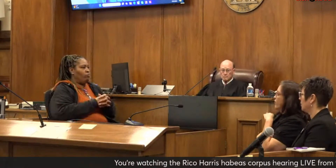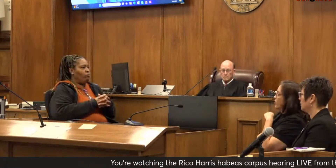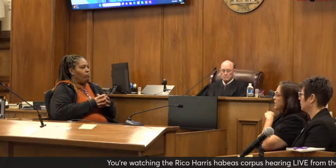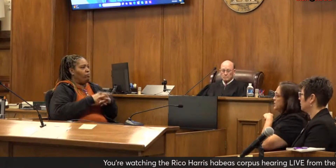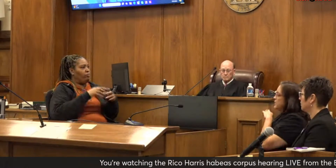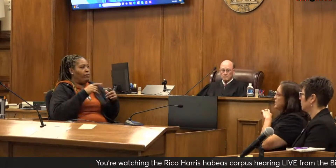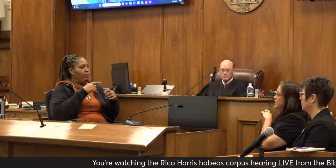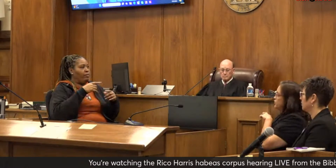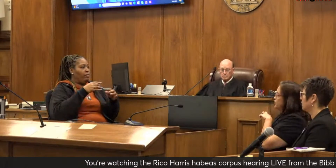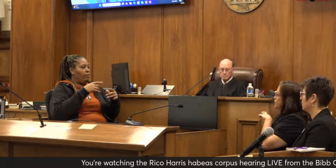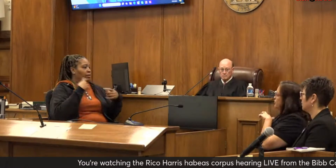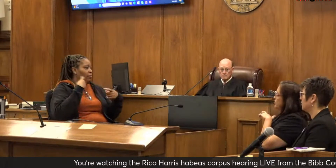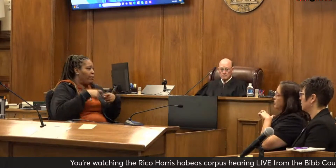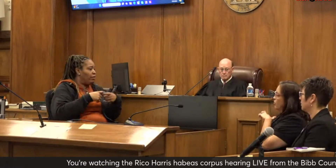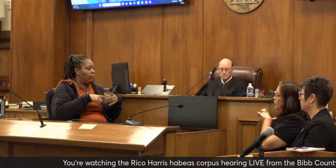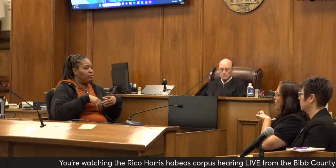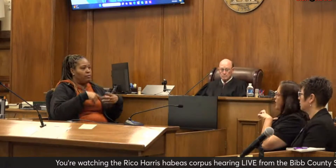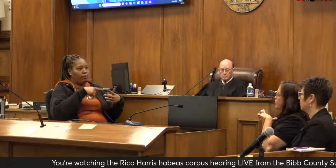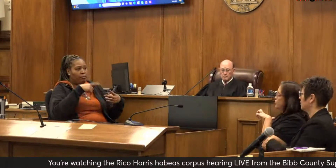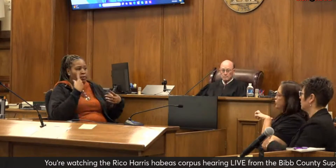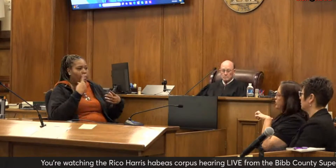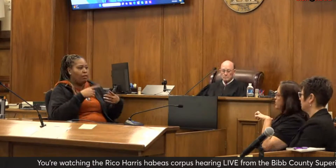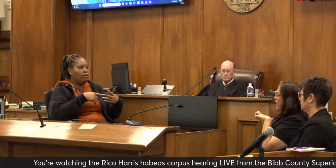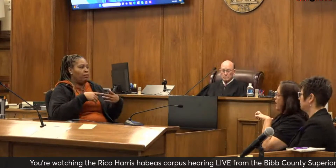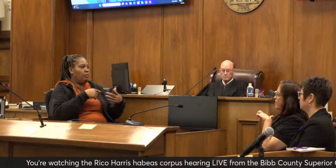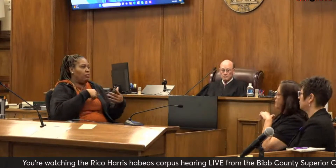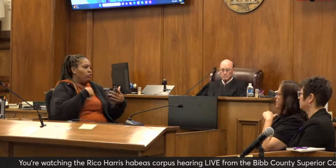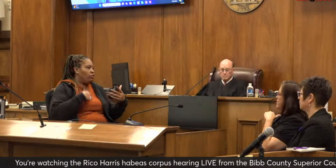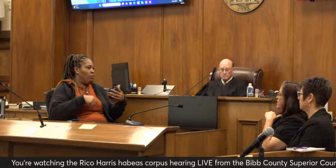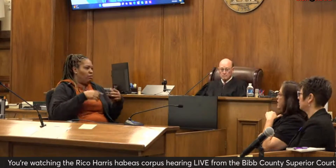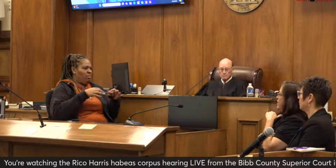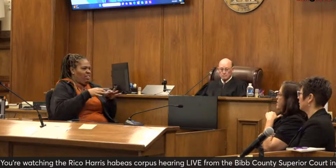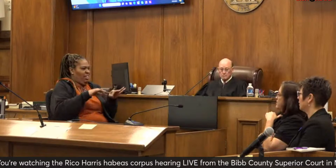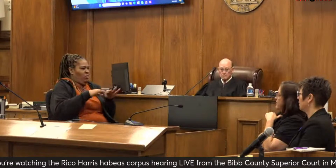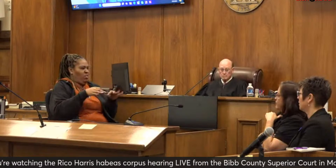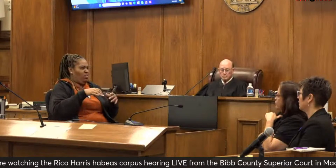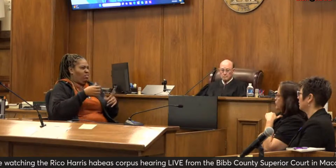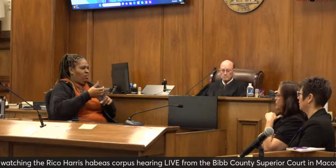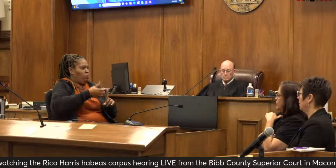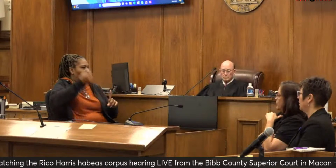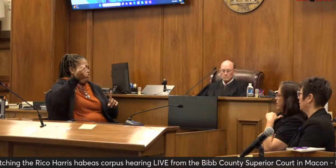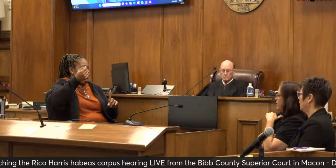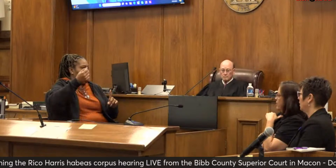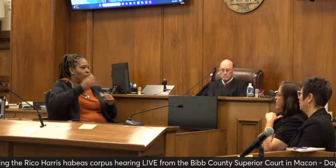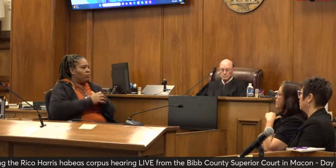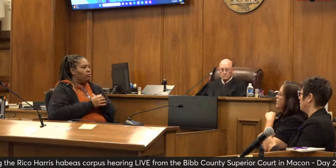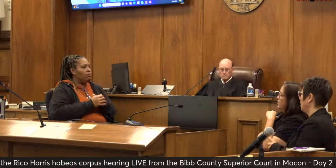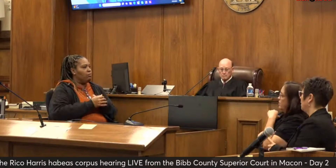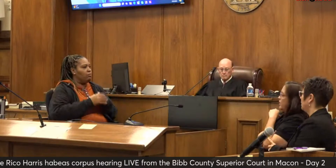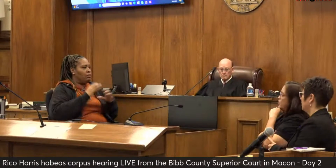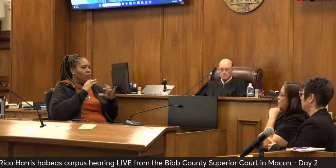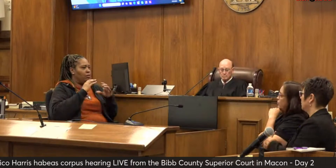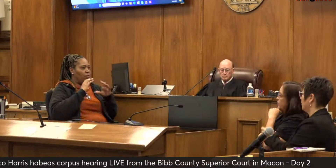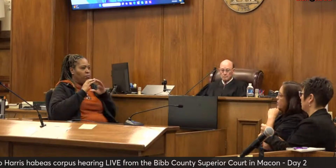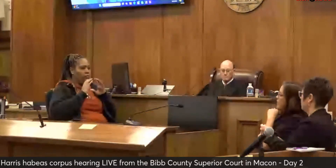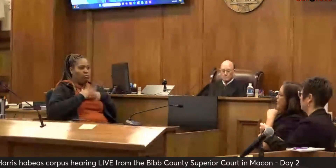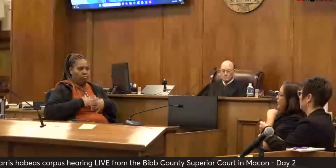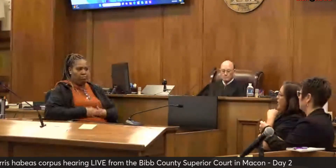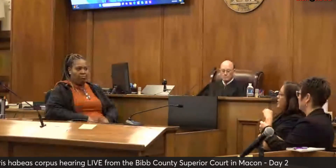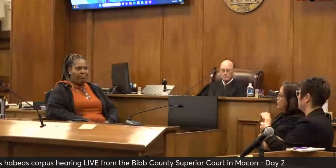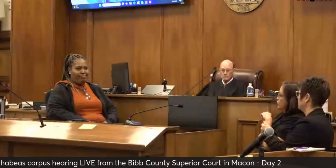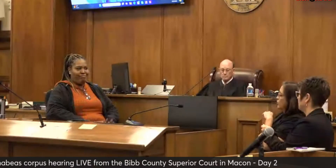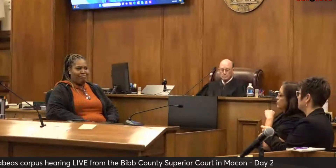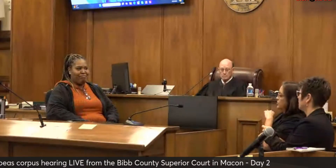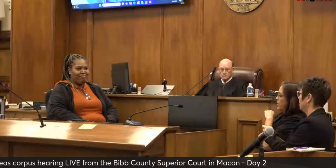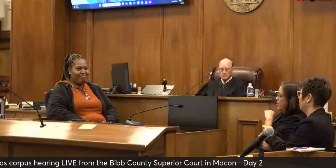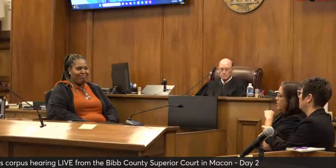Anytime there are any issues that could go awry, you should have a deaf interpreter there. And you think about that